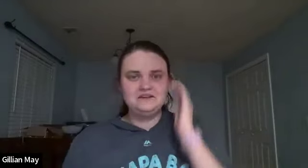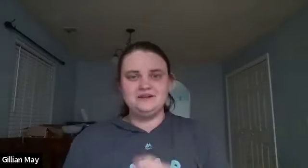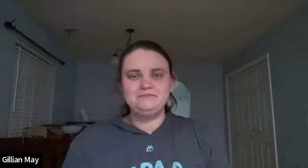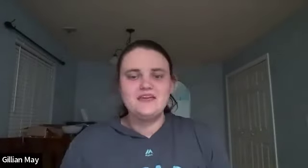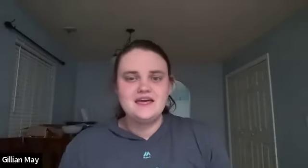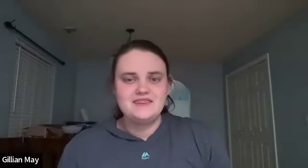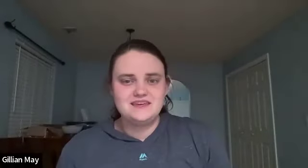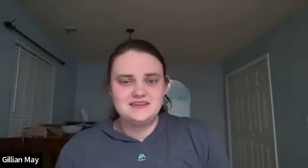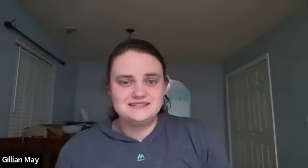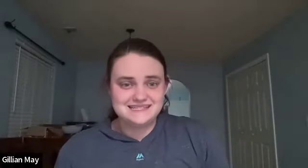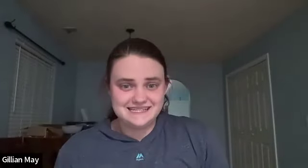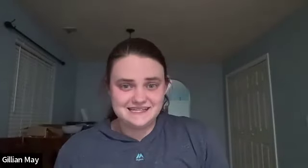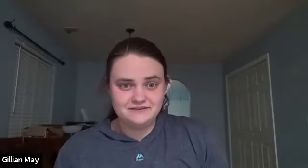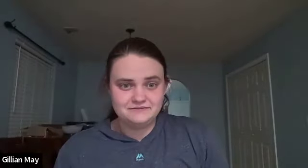Good. Then C.